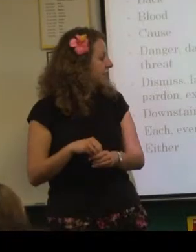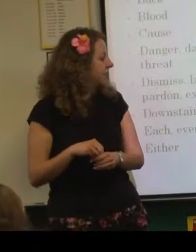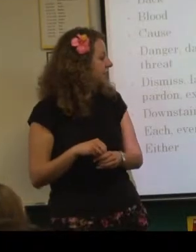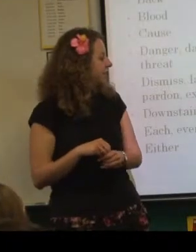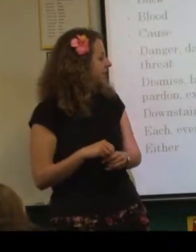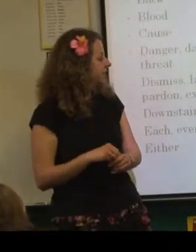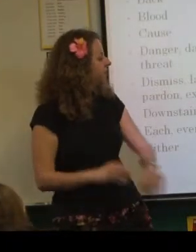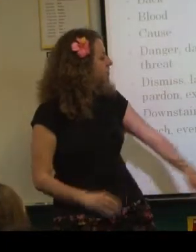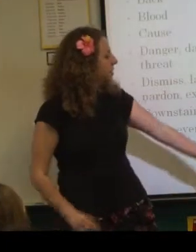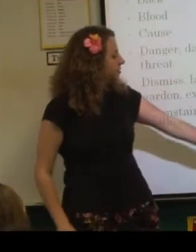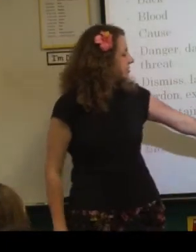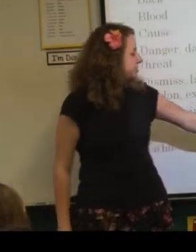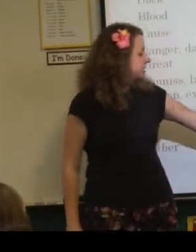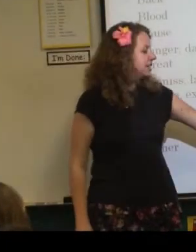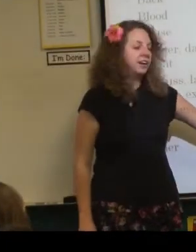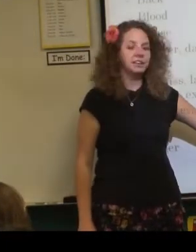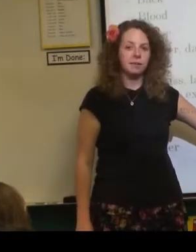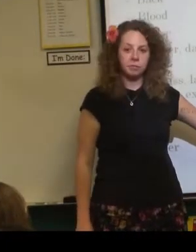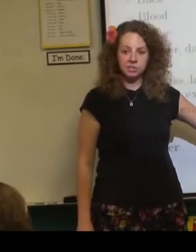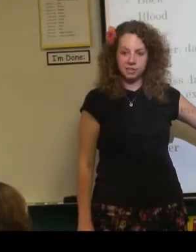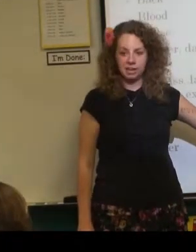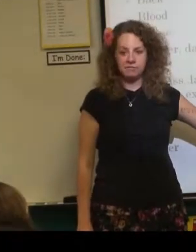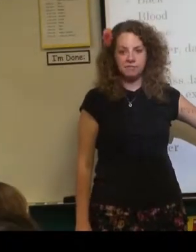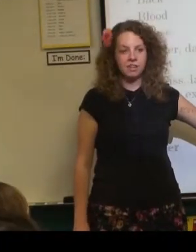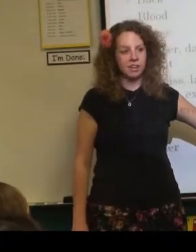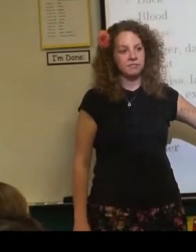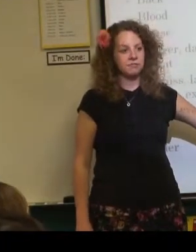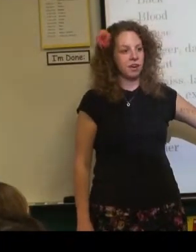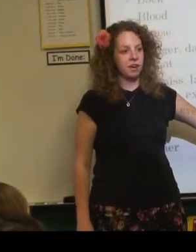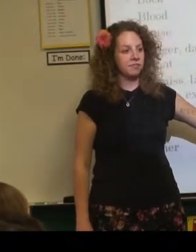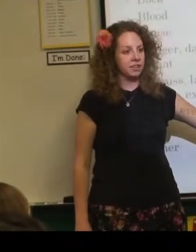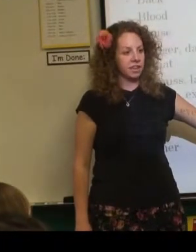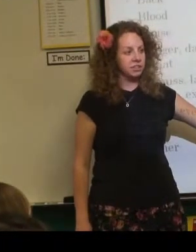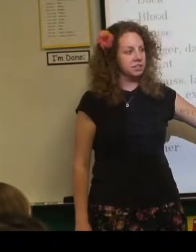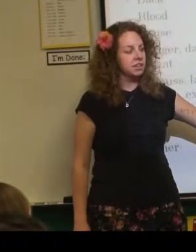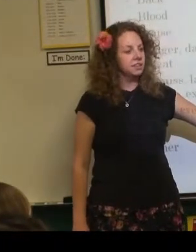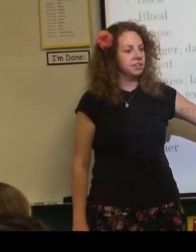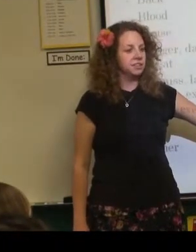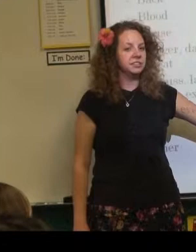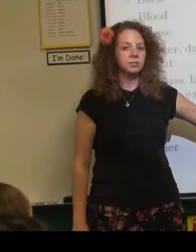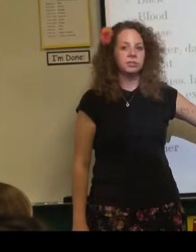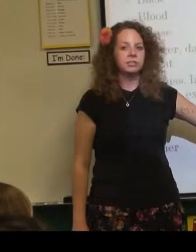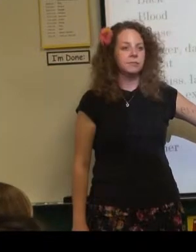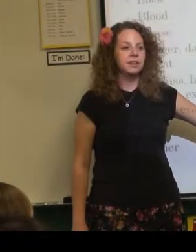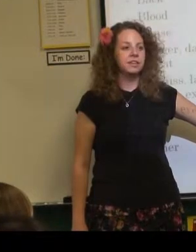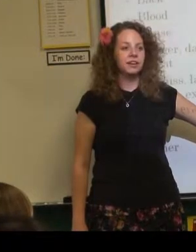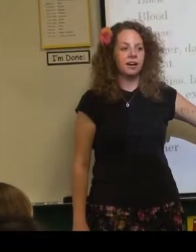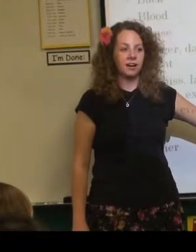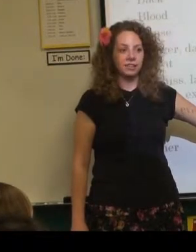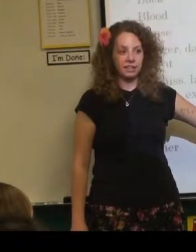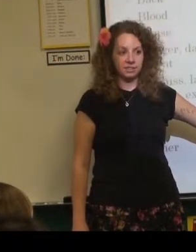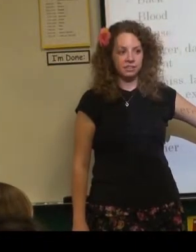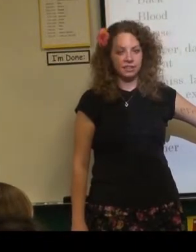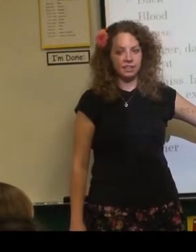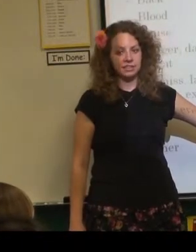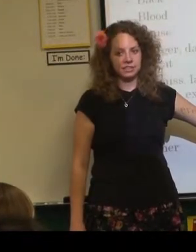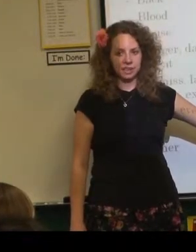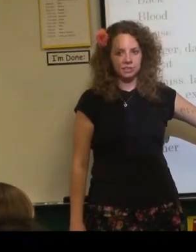down. Okay. And then whenever you see a number sign in front of letters, then this is going to be the lexicalized sign. So I